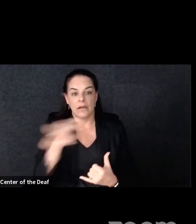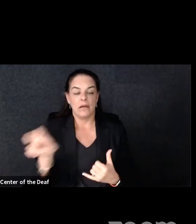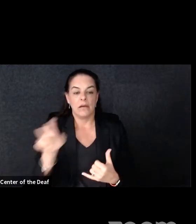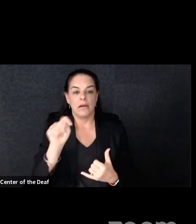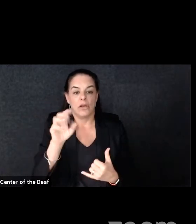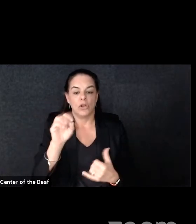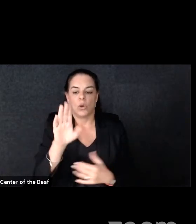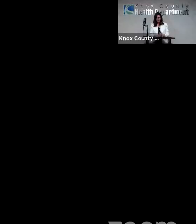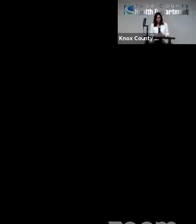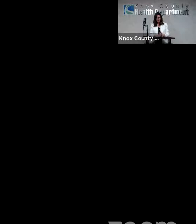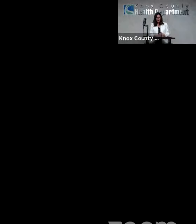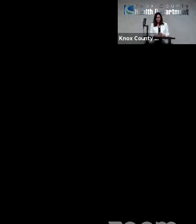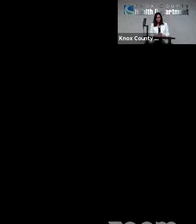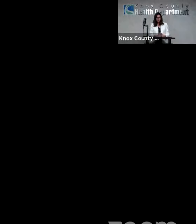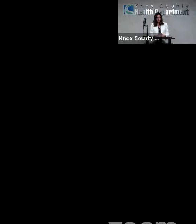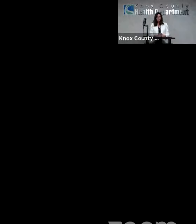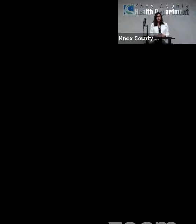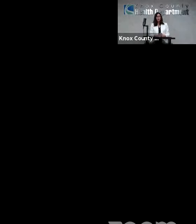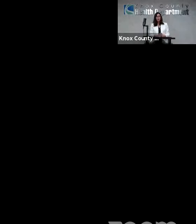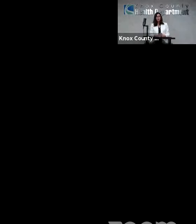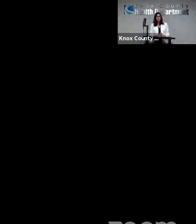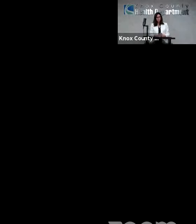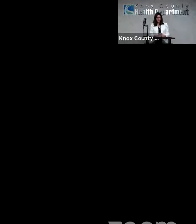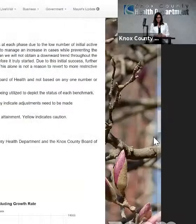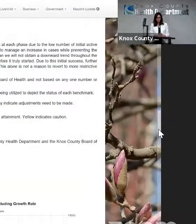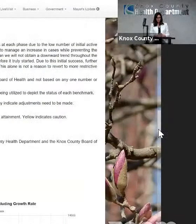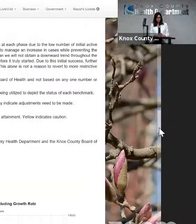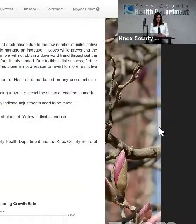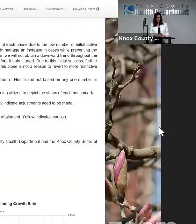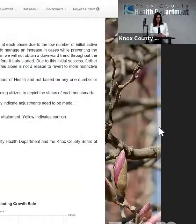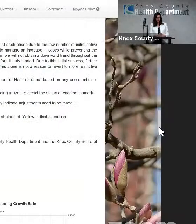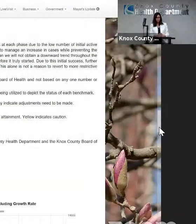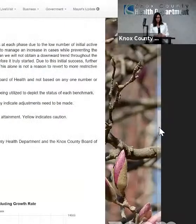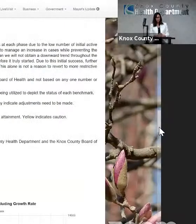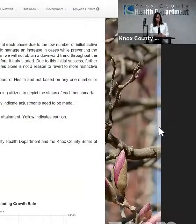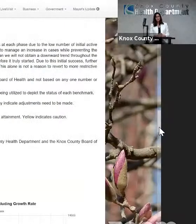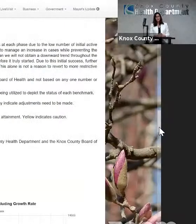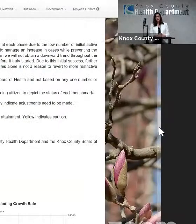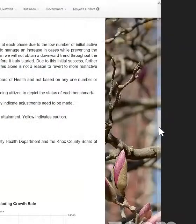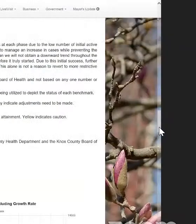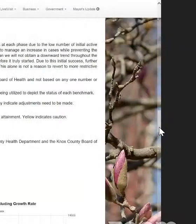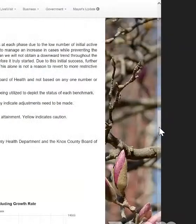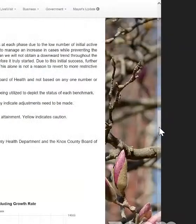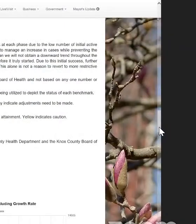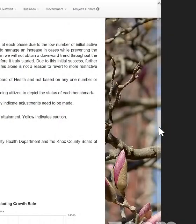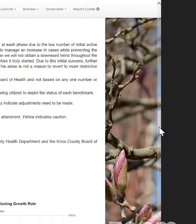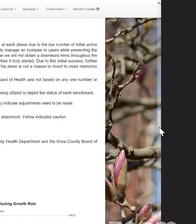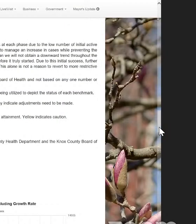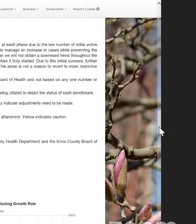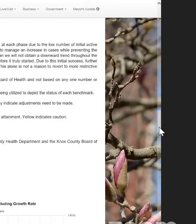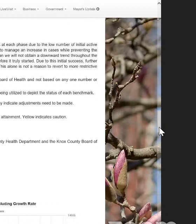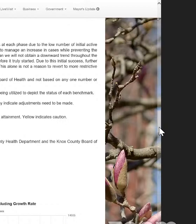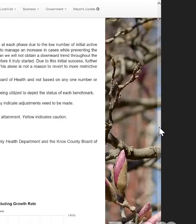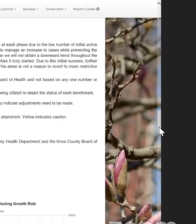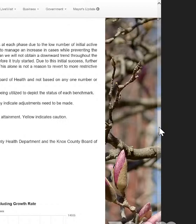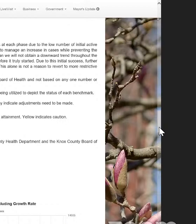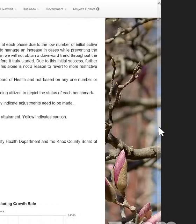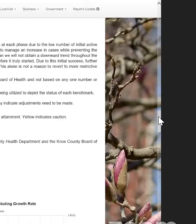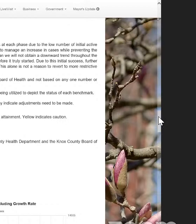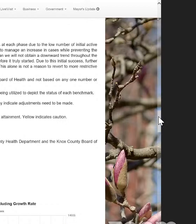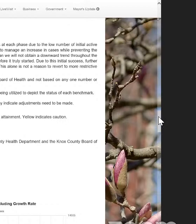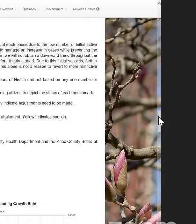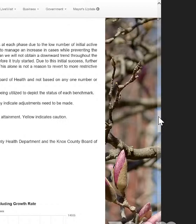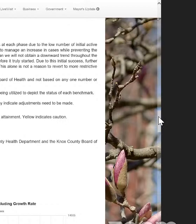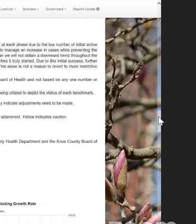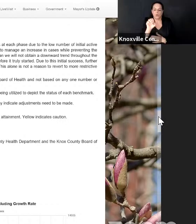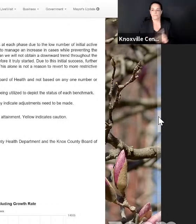transition to the benchmarks. As a reminder, all of this data that we are going to talk about today is on our website. You can find it